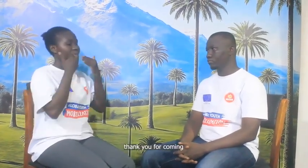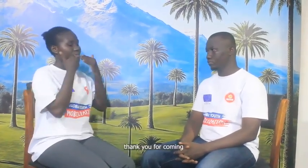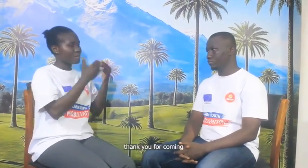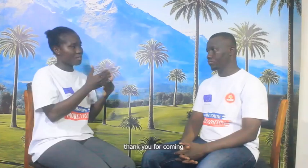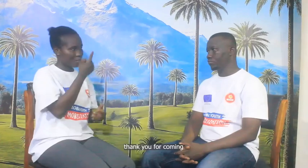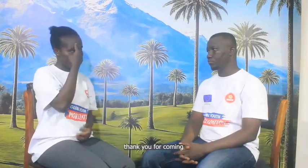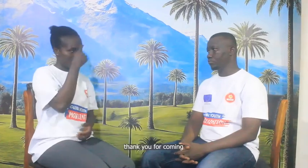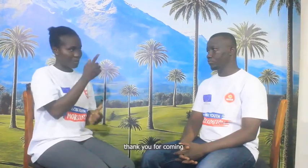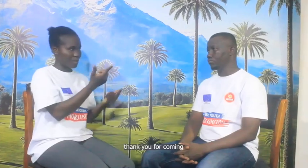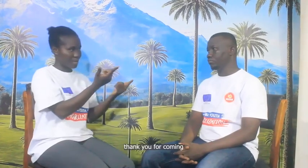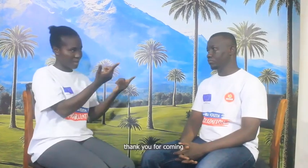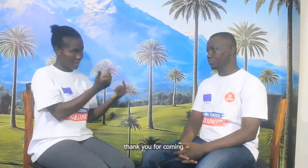Thank you for coming.